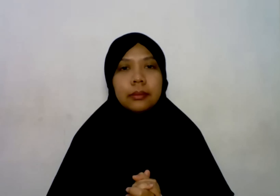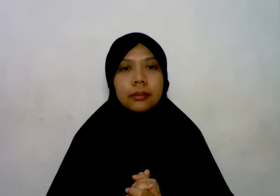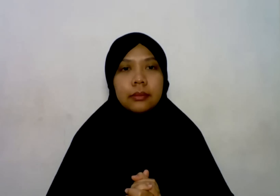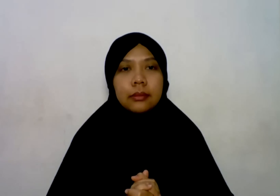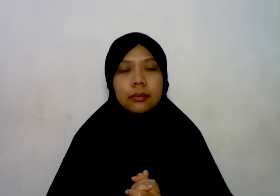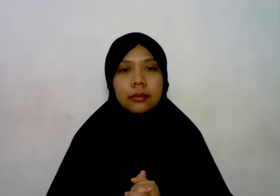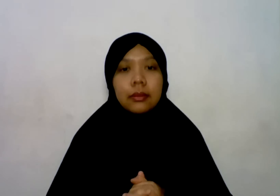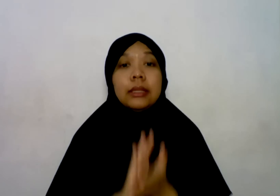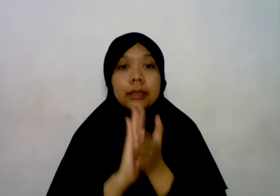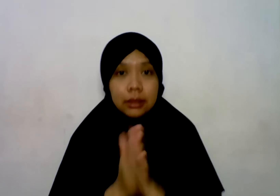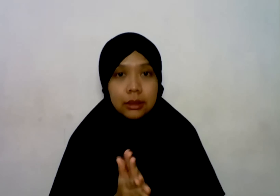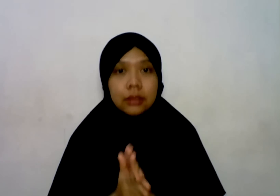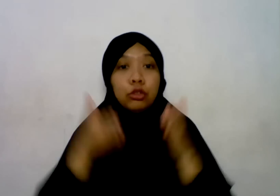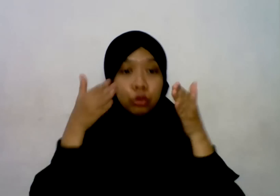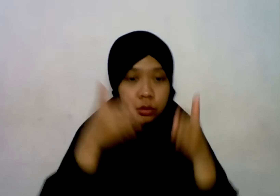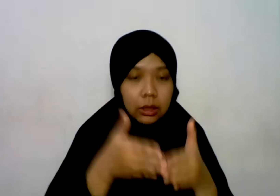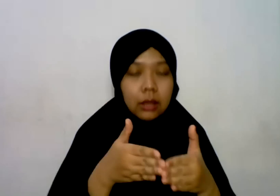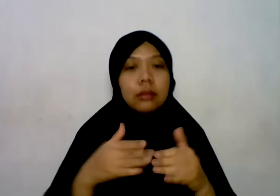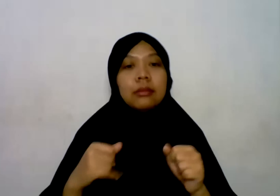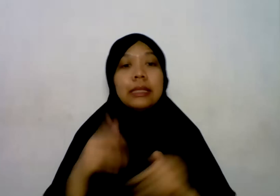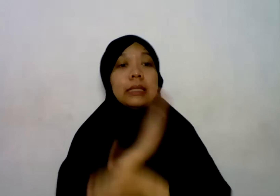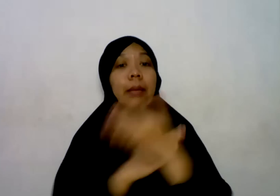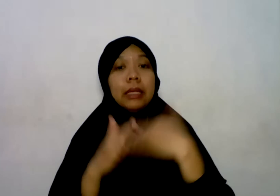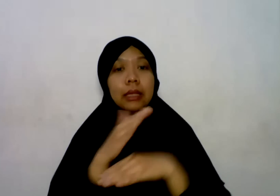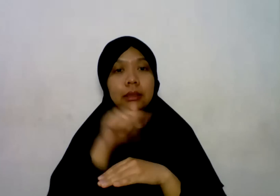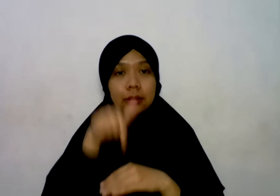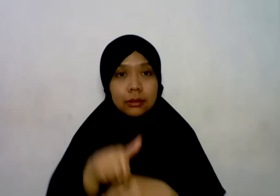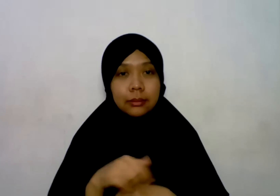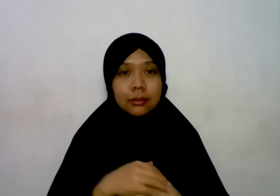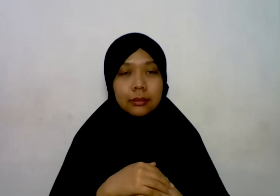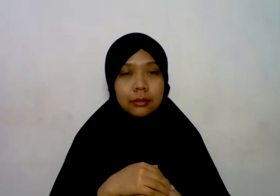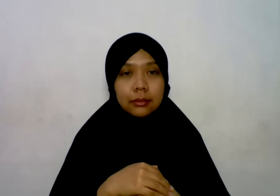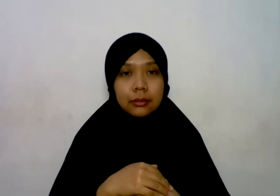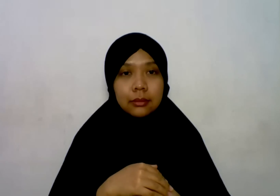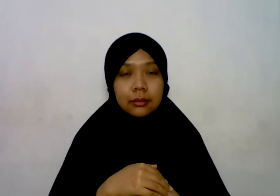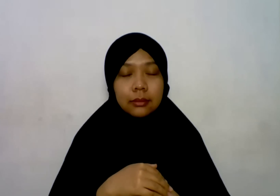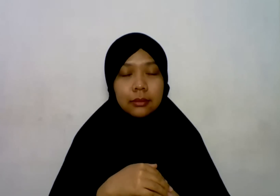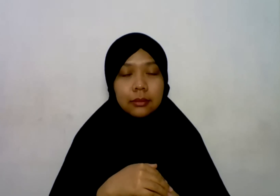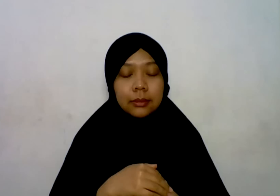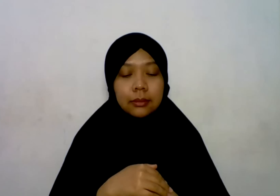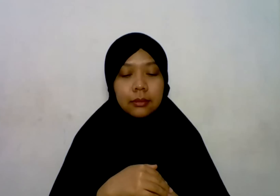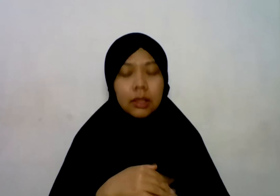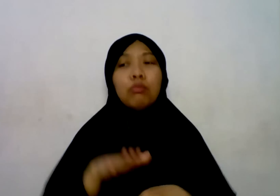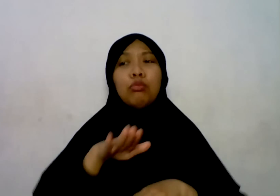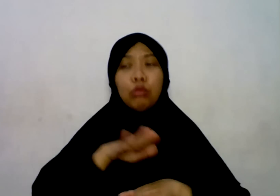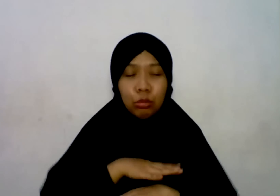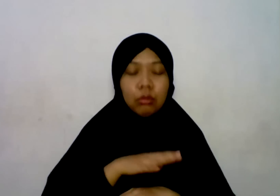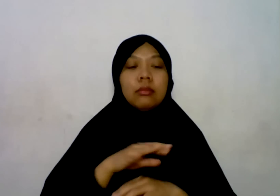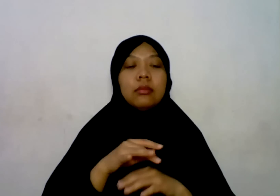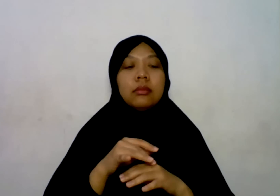program, such as the special education program, will not, you know, cover those dimension